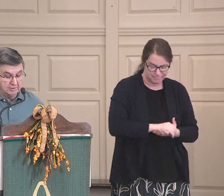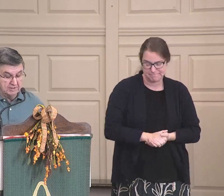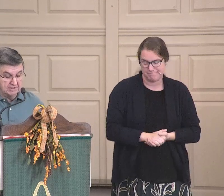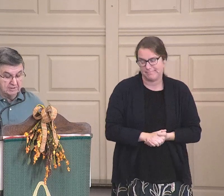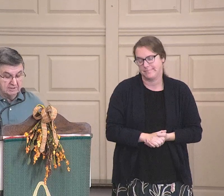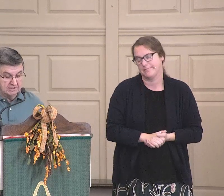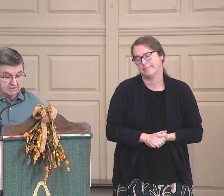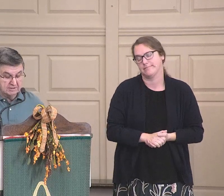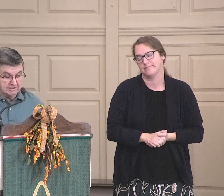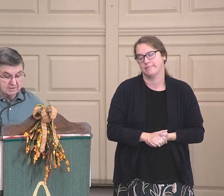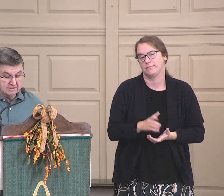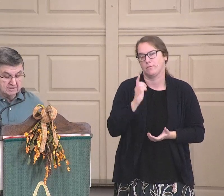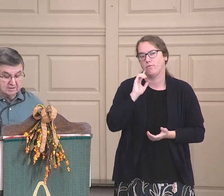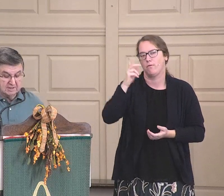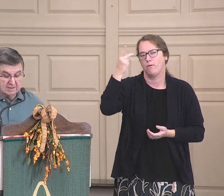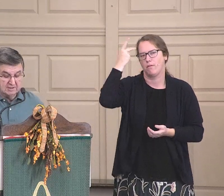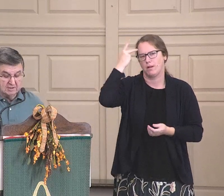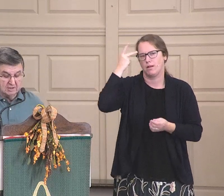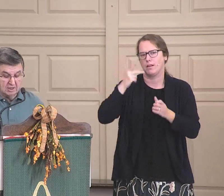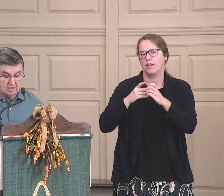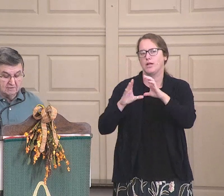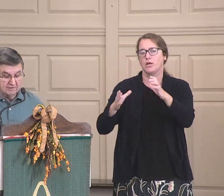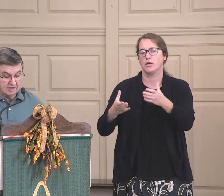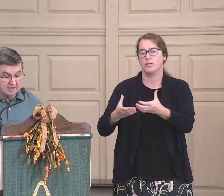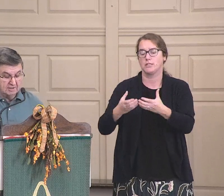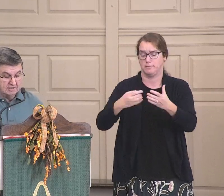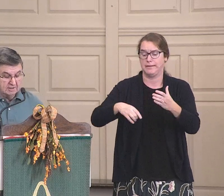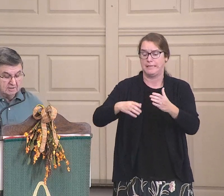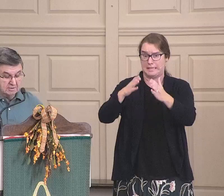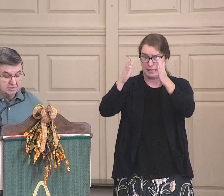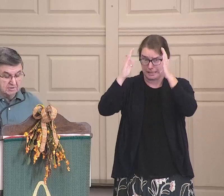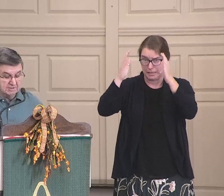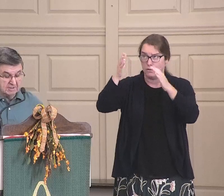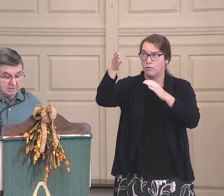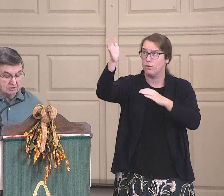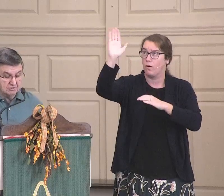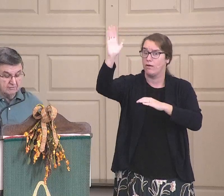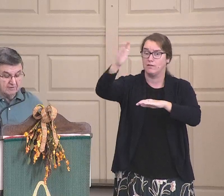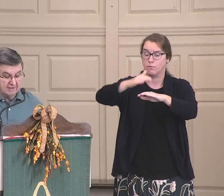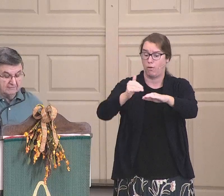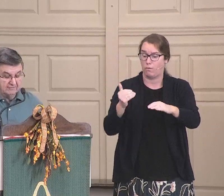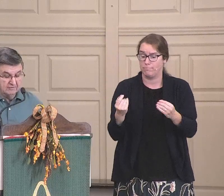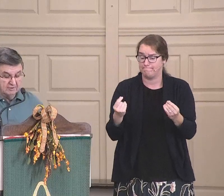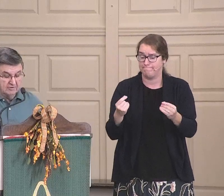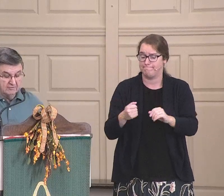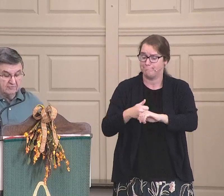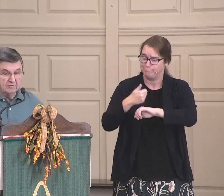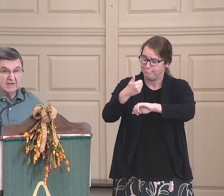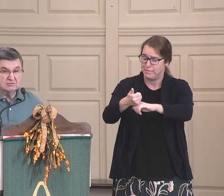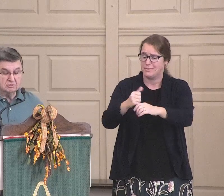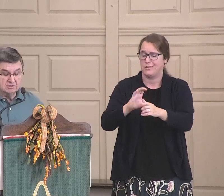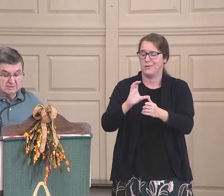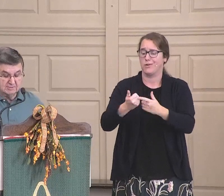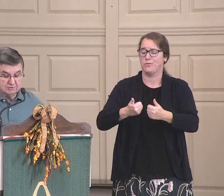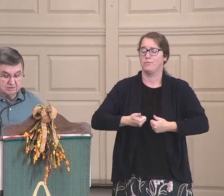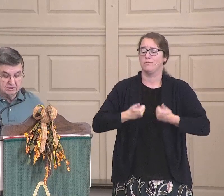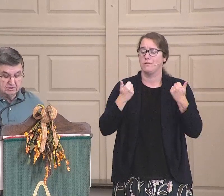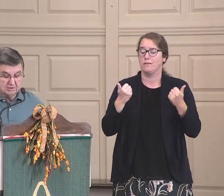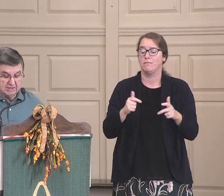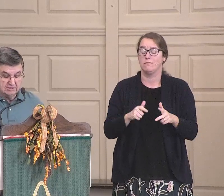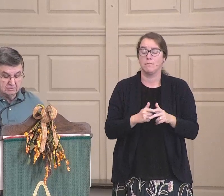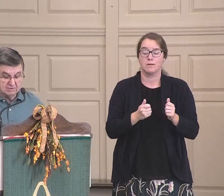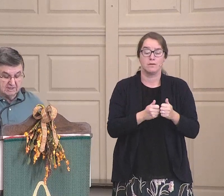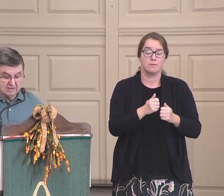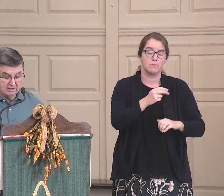For our political leaders, that they heed the calling of God to build a culture of life from natural conception